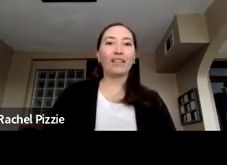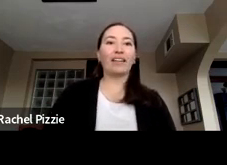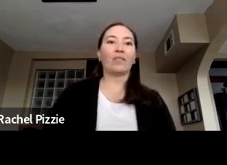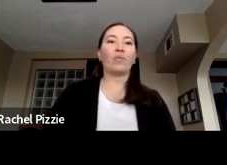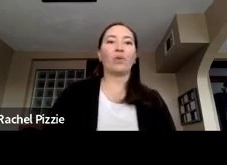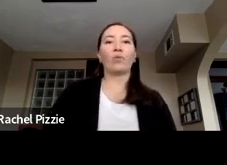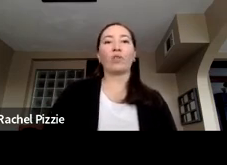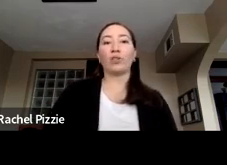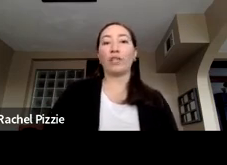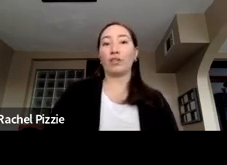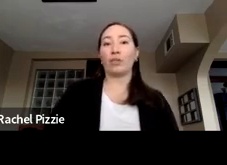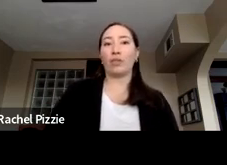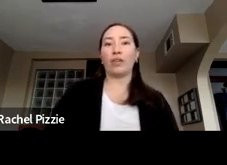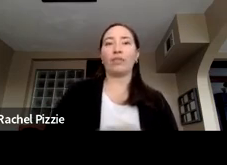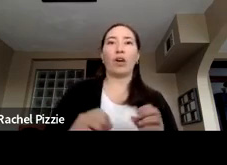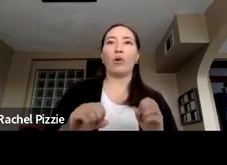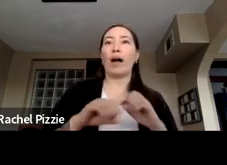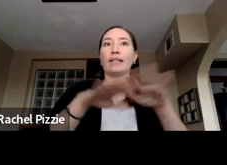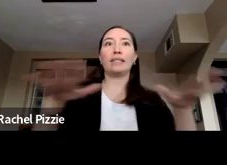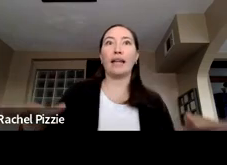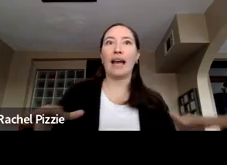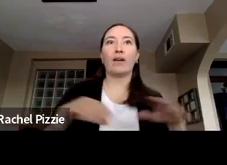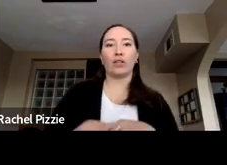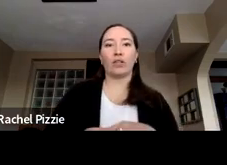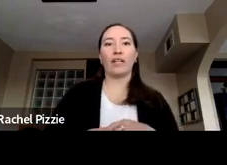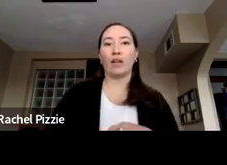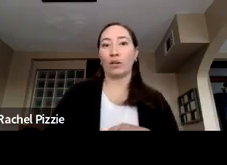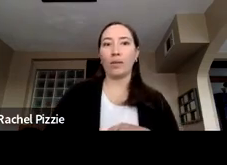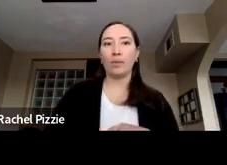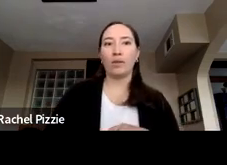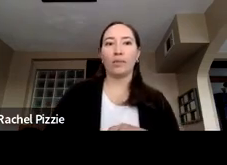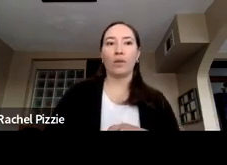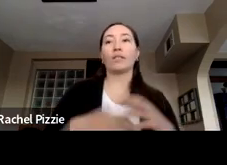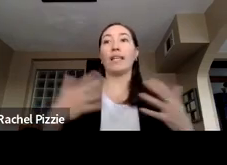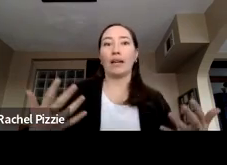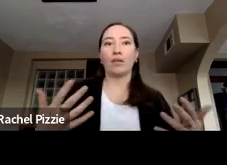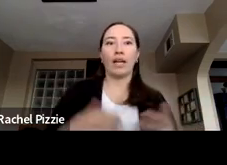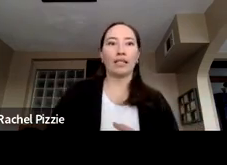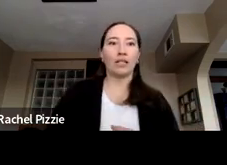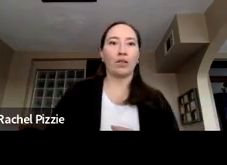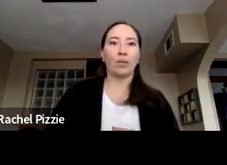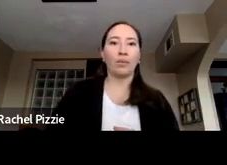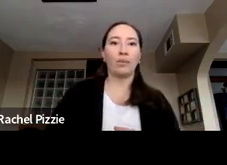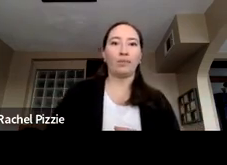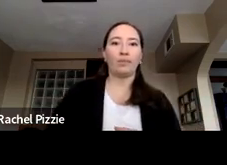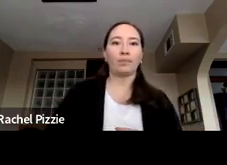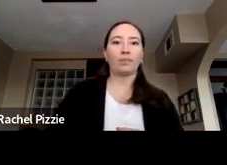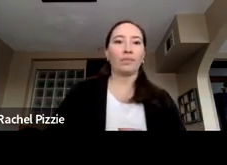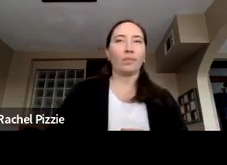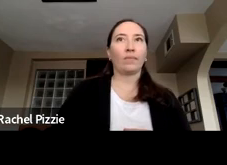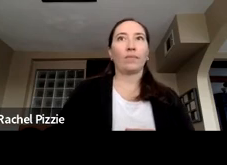And finally, we'll go over survey distribution. So how to send out your survey to other people or send out your task to other people.